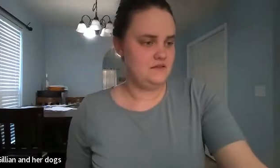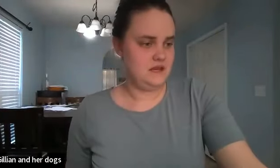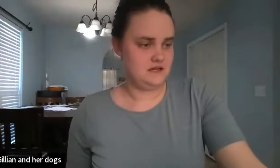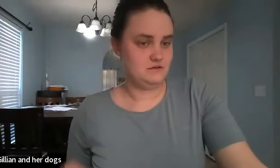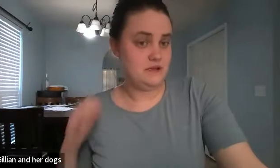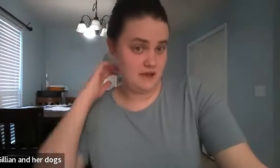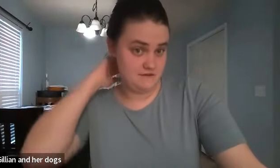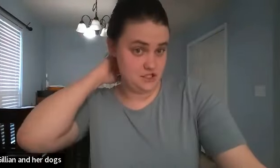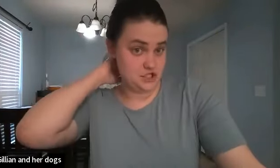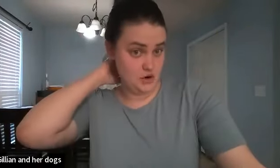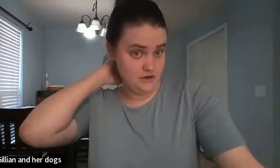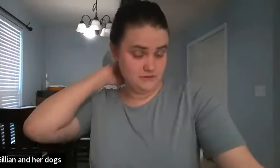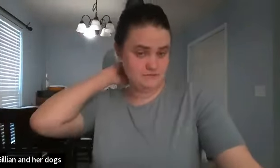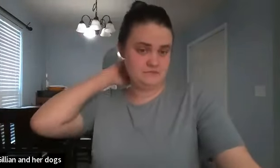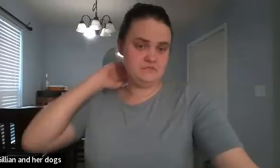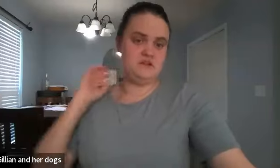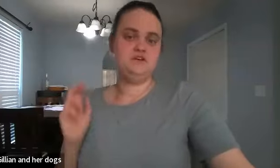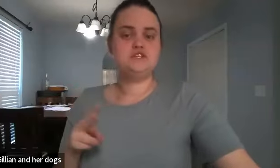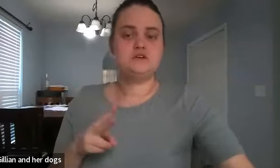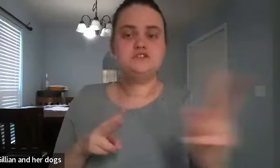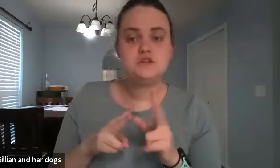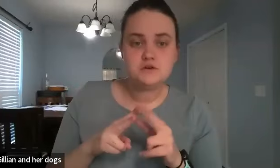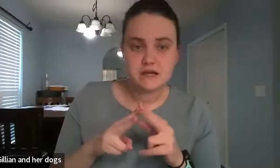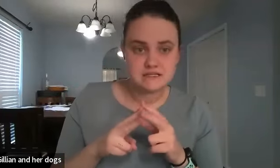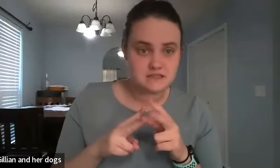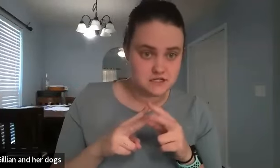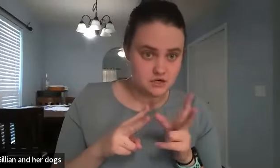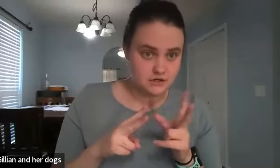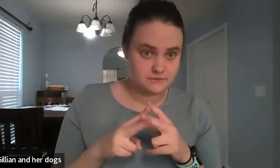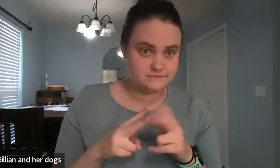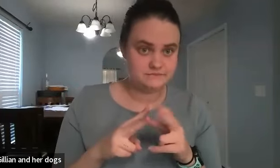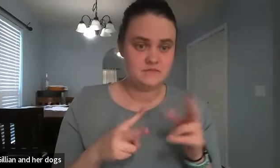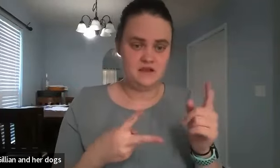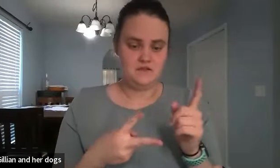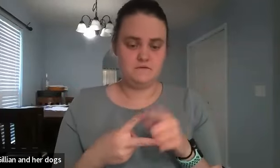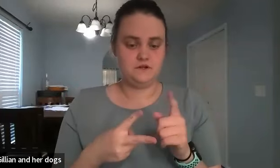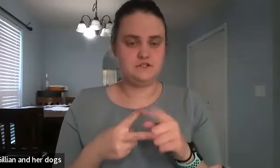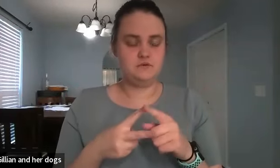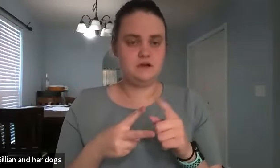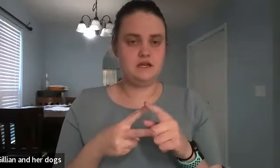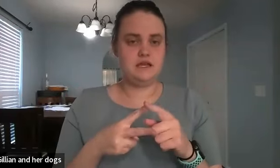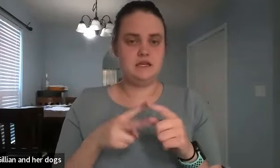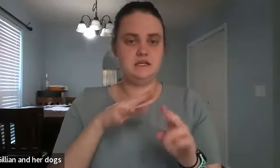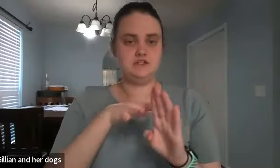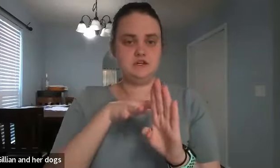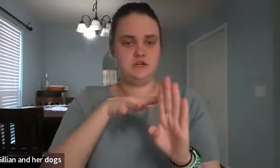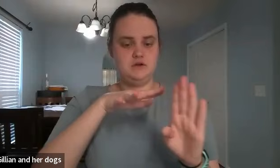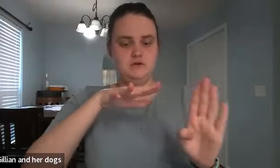The next one we have is shark. So there are 2 ways to sign shark. The first one is you're going to